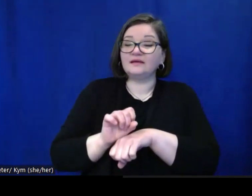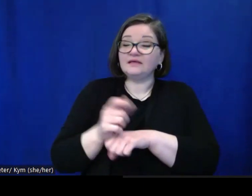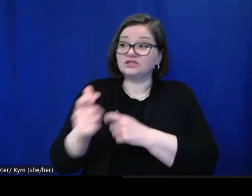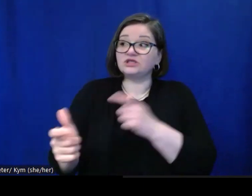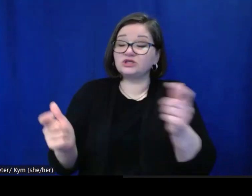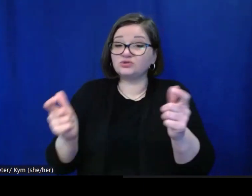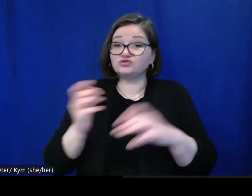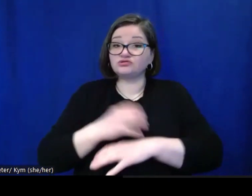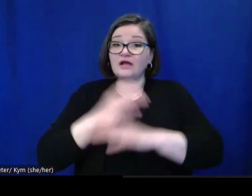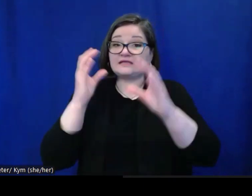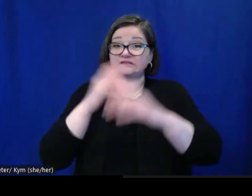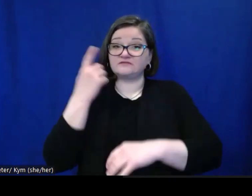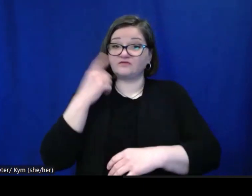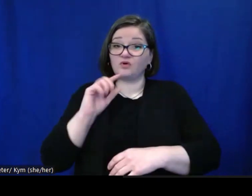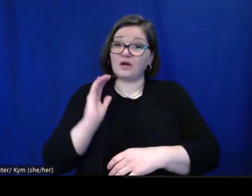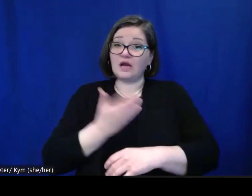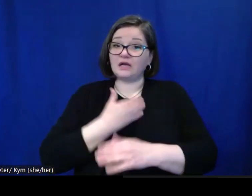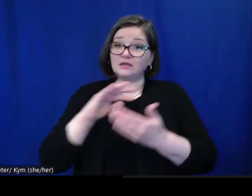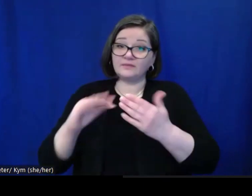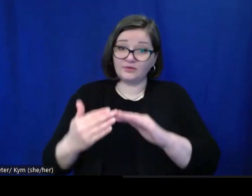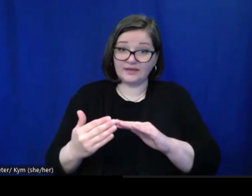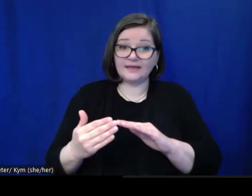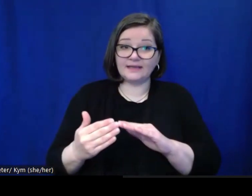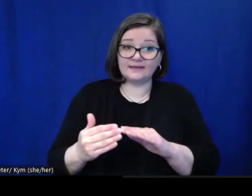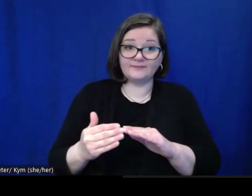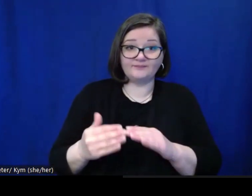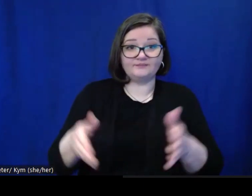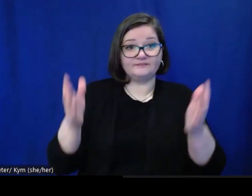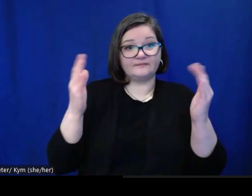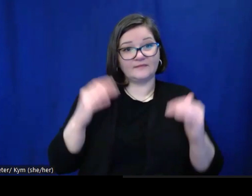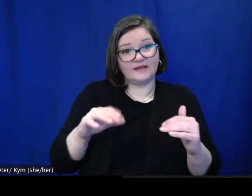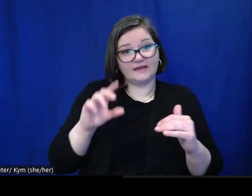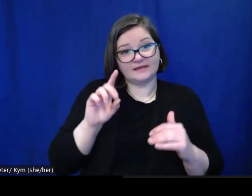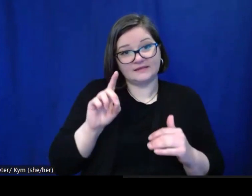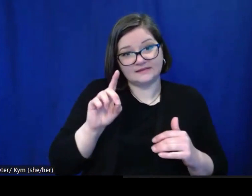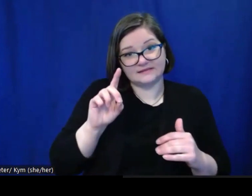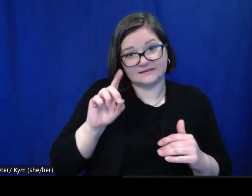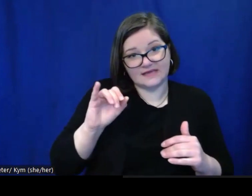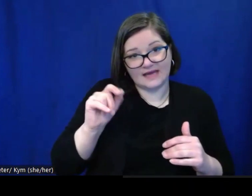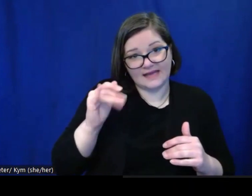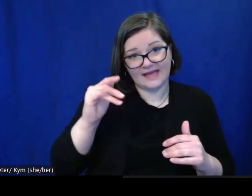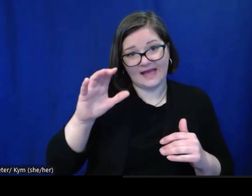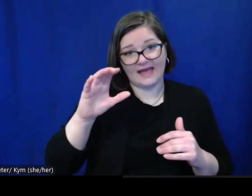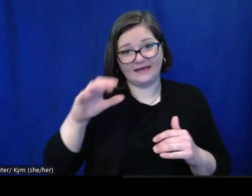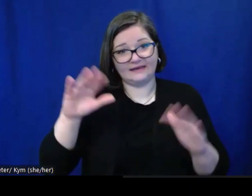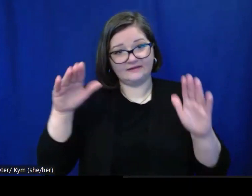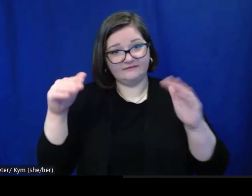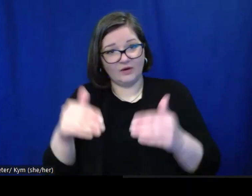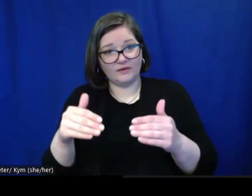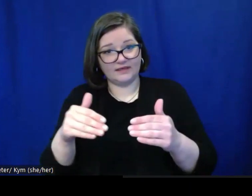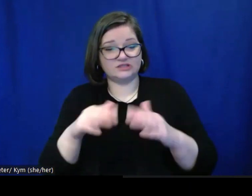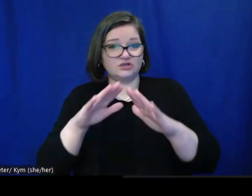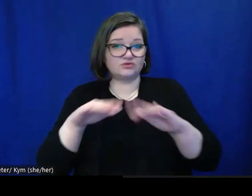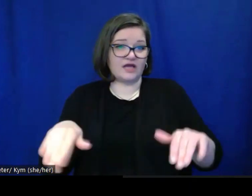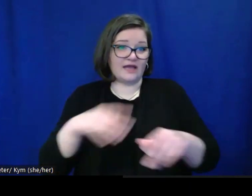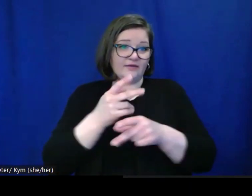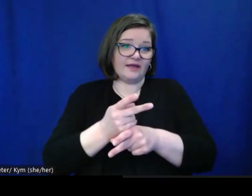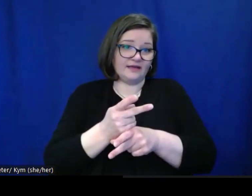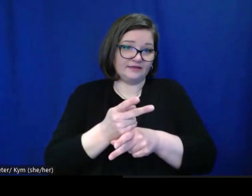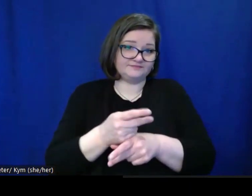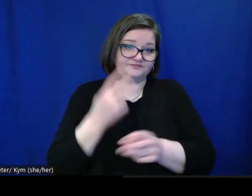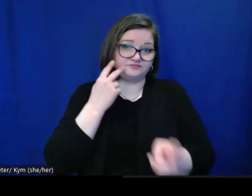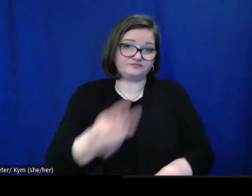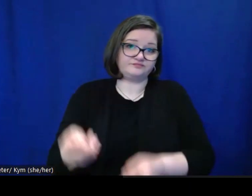crisis in our community. Dyadic focus, so child parent psychotherapy,